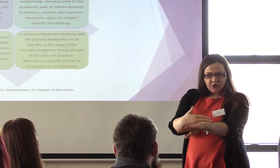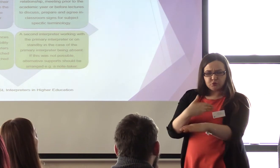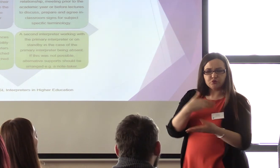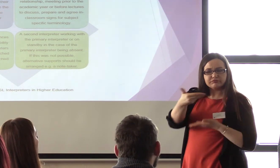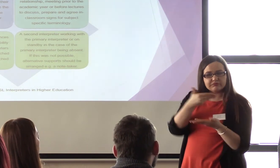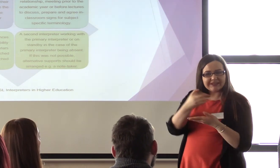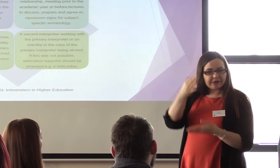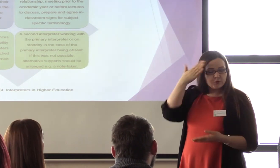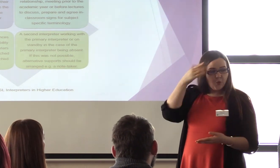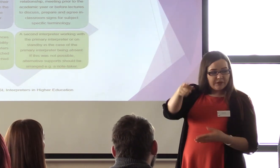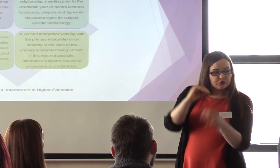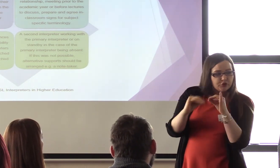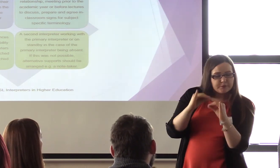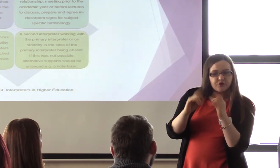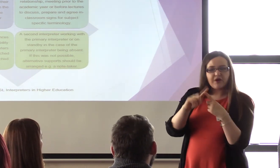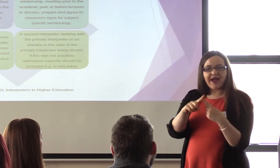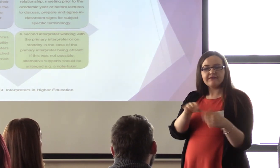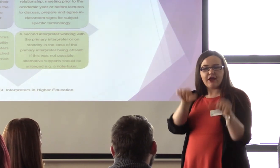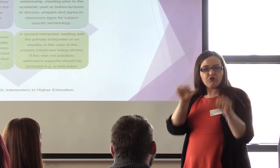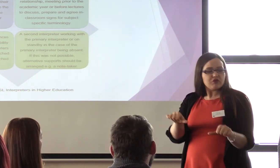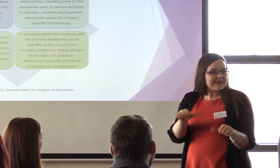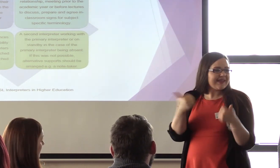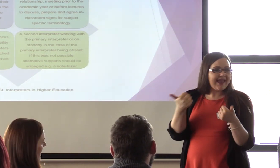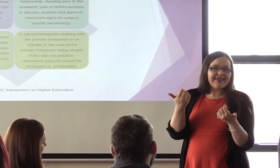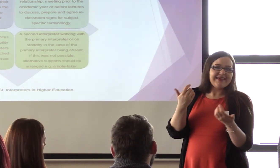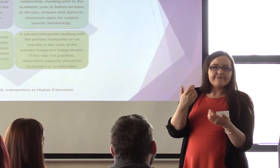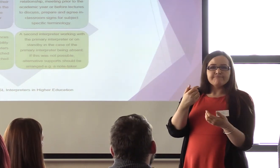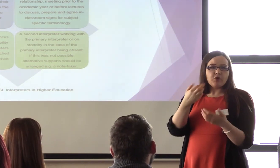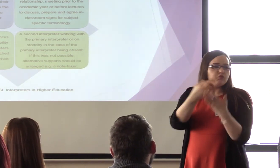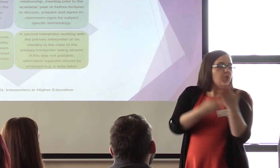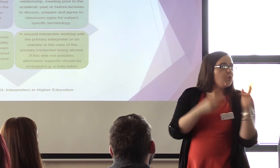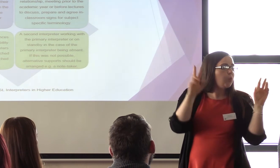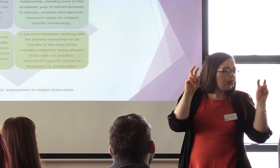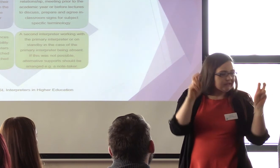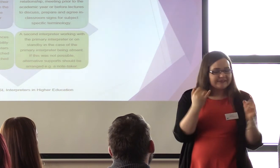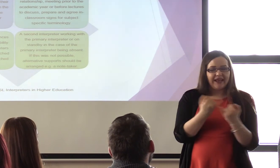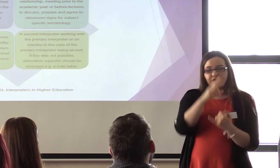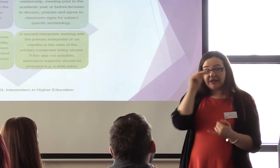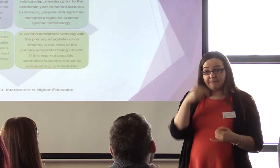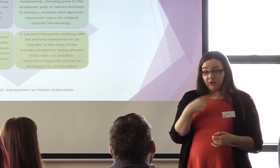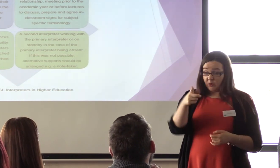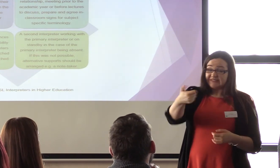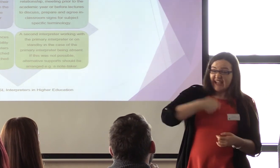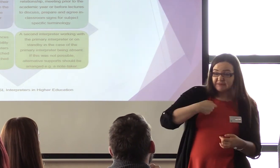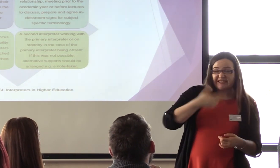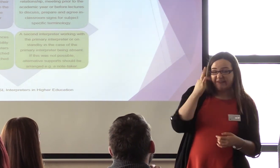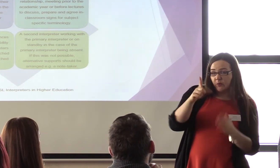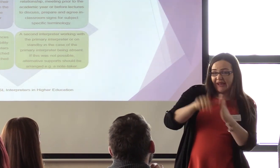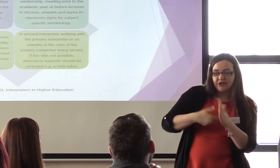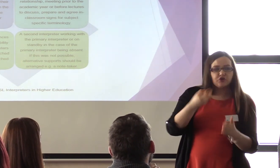ideal world, they would like to meet with the interpreter beforehand, in a way trying to, I suppose, kind of agree on the appropriate